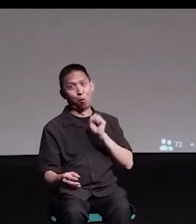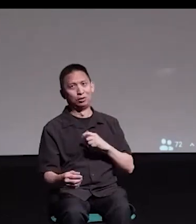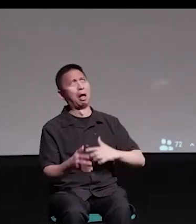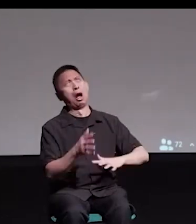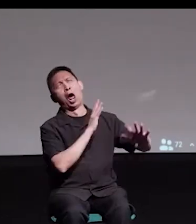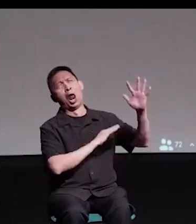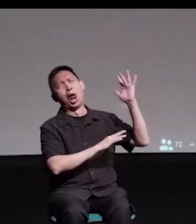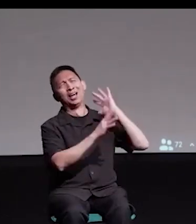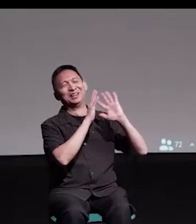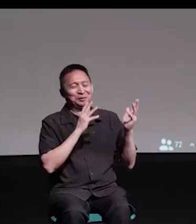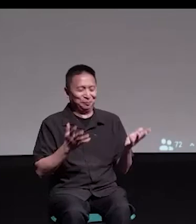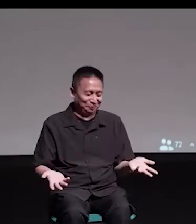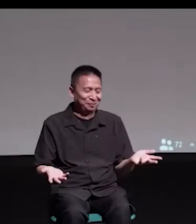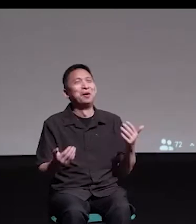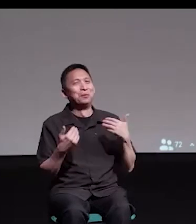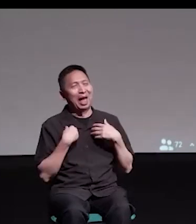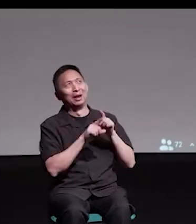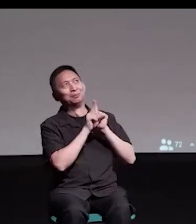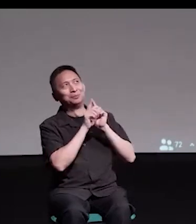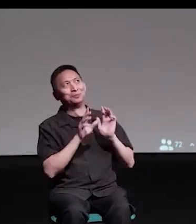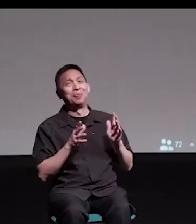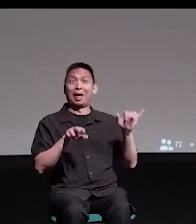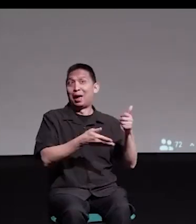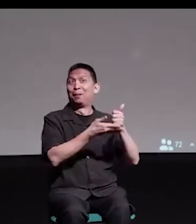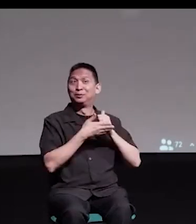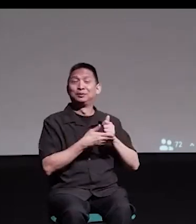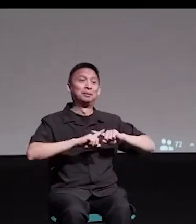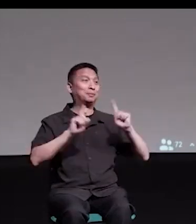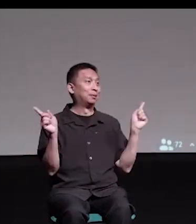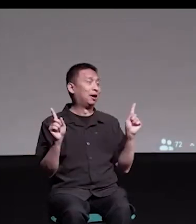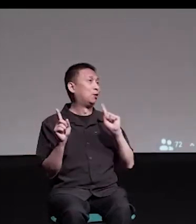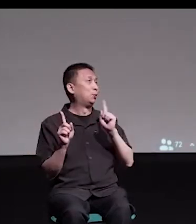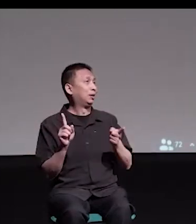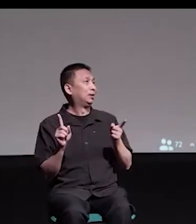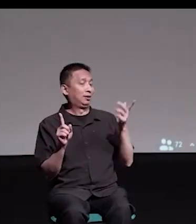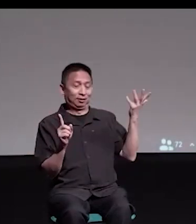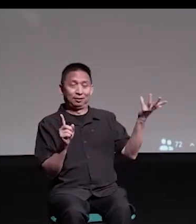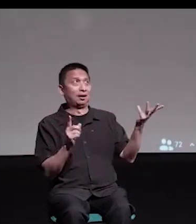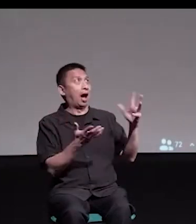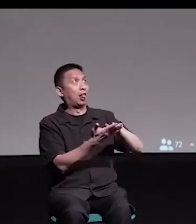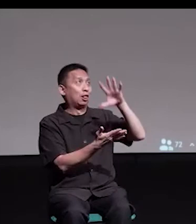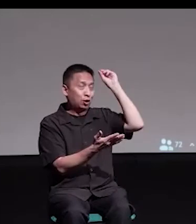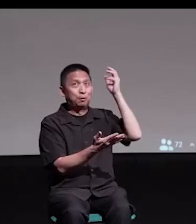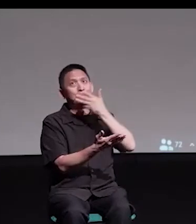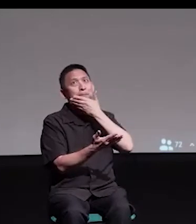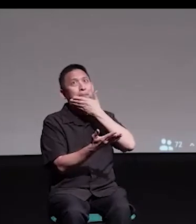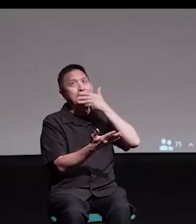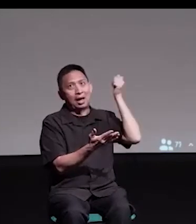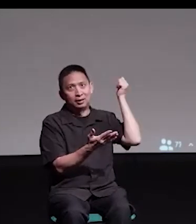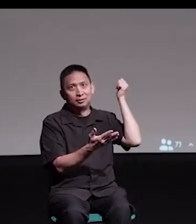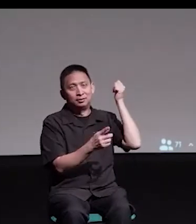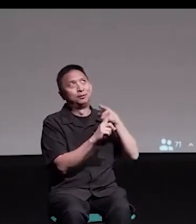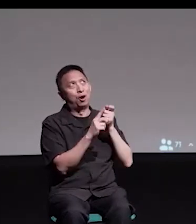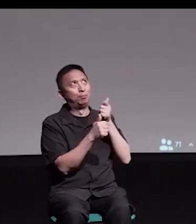days, we used to have apprenticeship, but I think it's kind of the only way to learn this job.